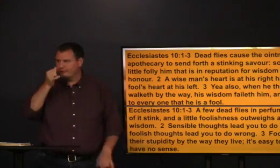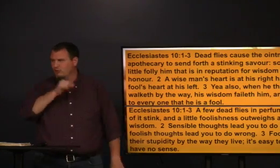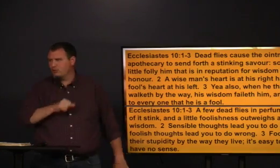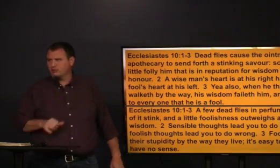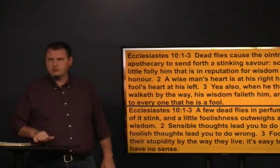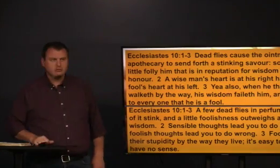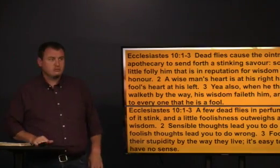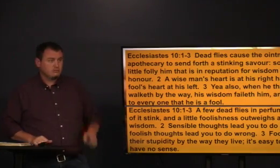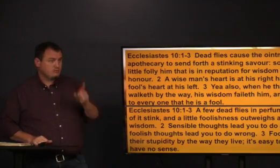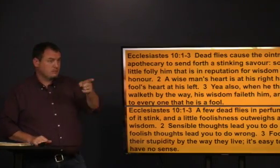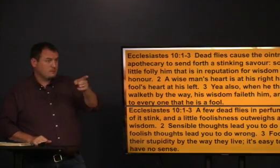fool.